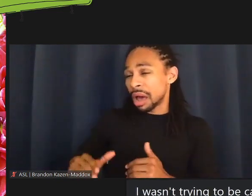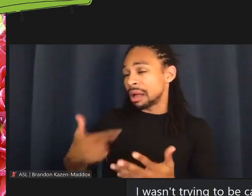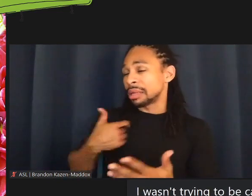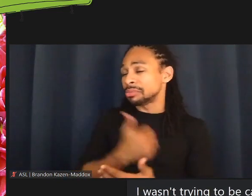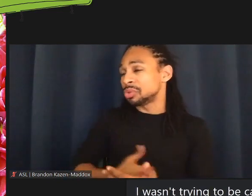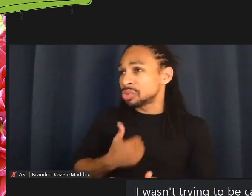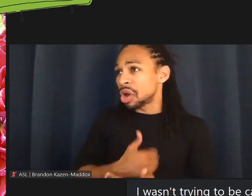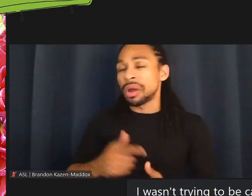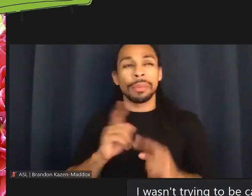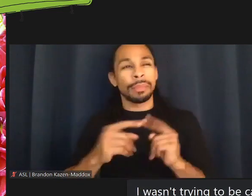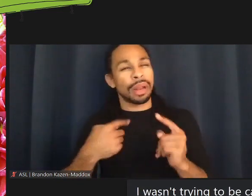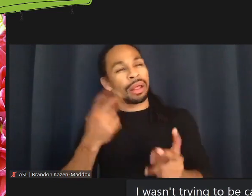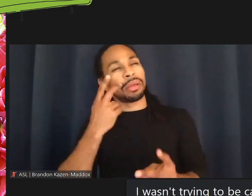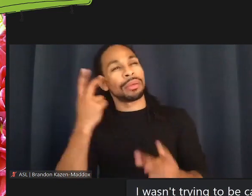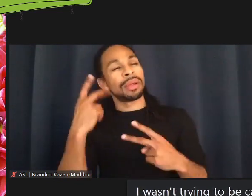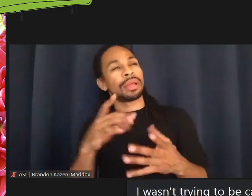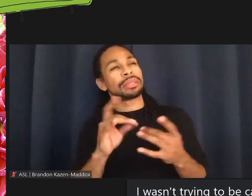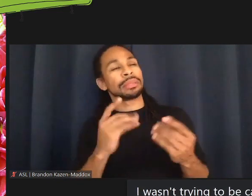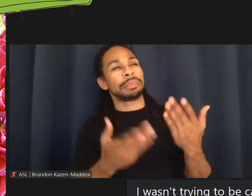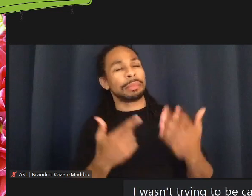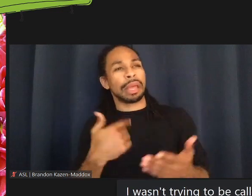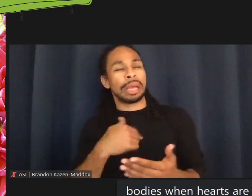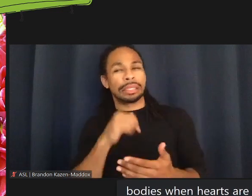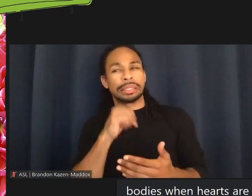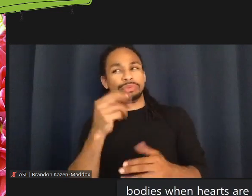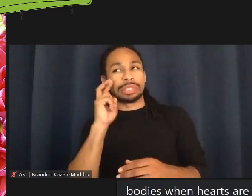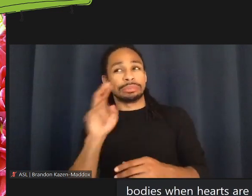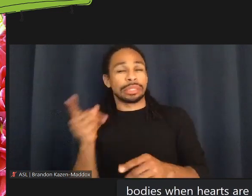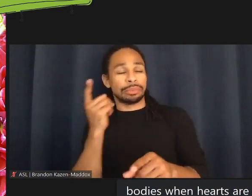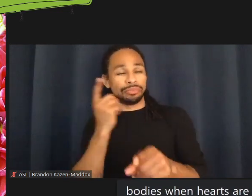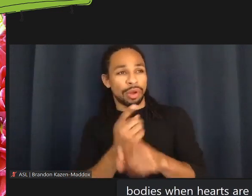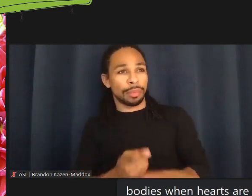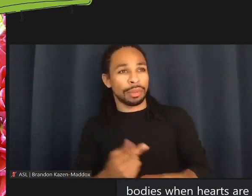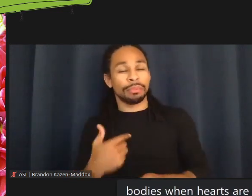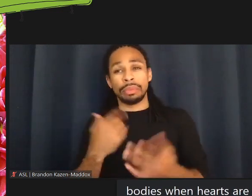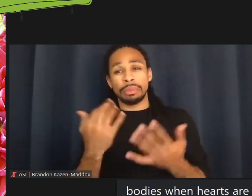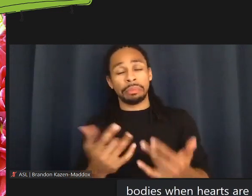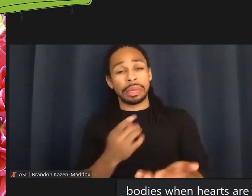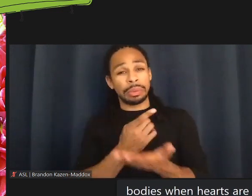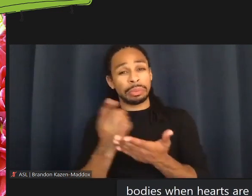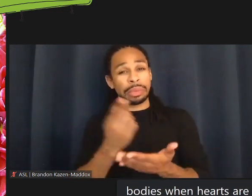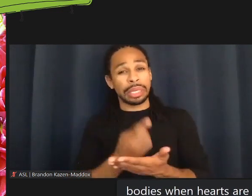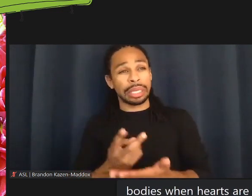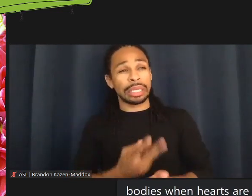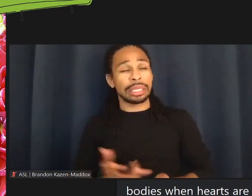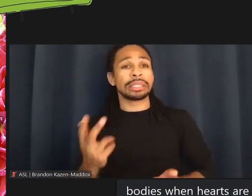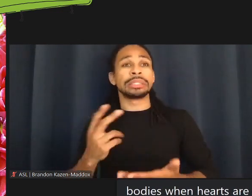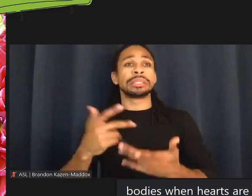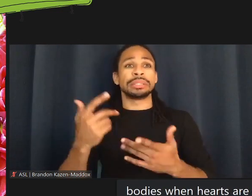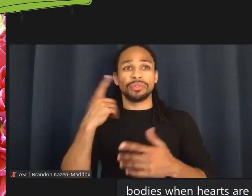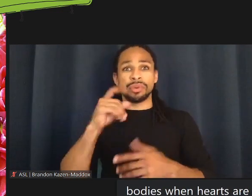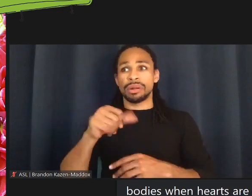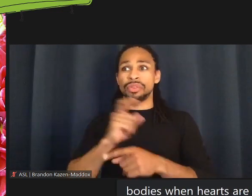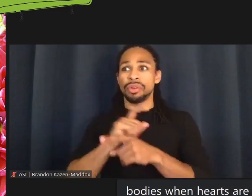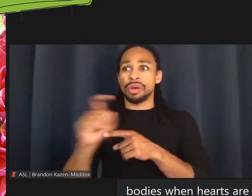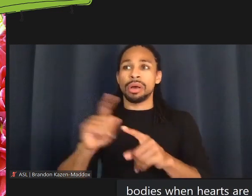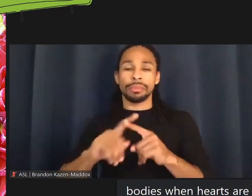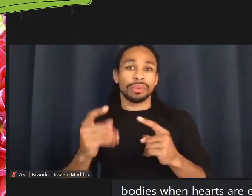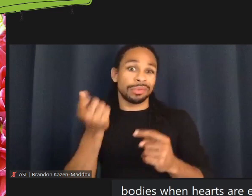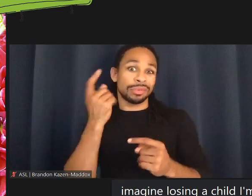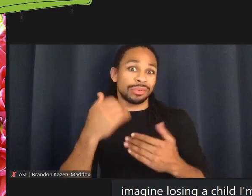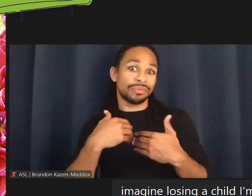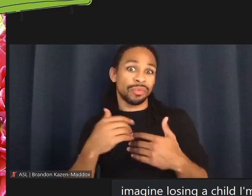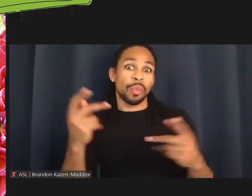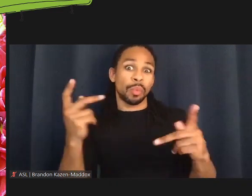conversation, I thought maybe I'd been disrespectful in some way. I waited weeks for another call that never came, but there are worse ways to disinvite your daughter to a